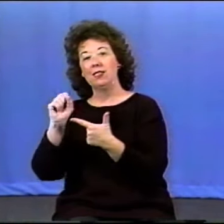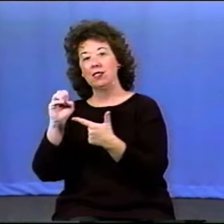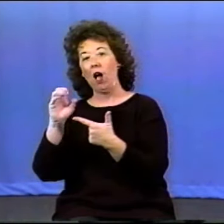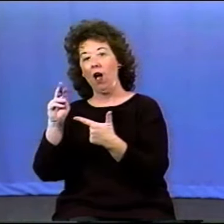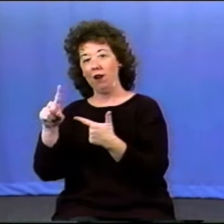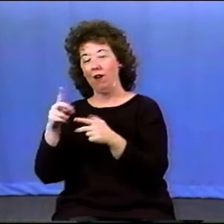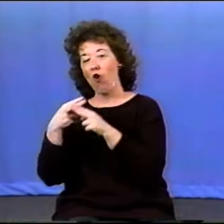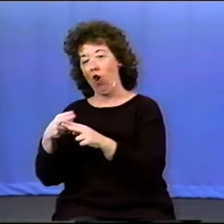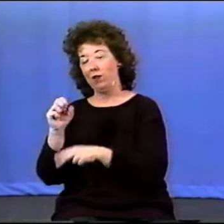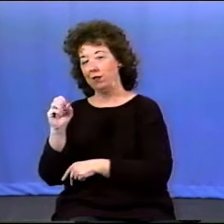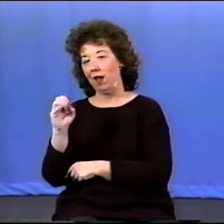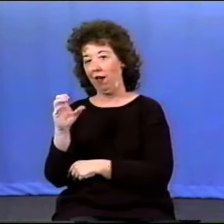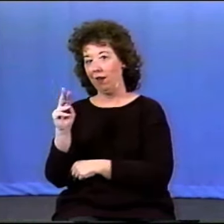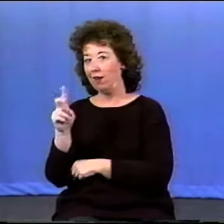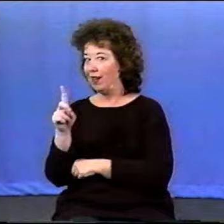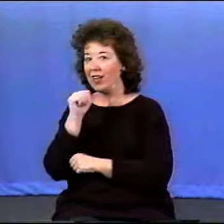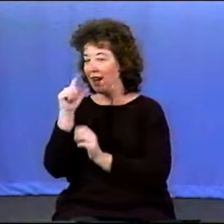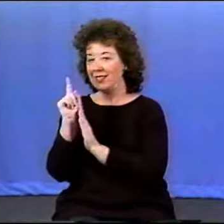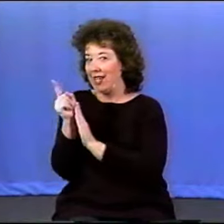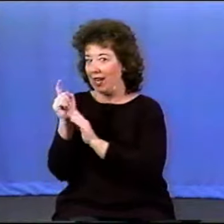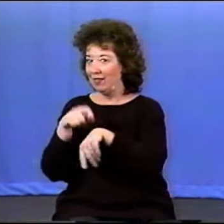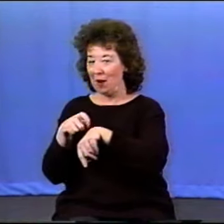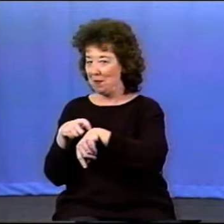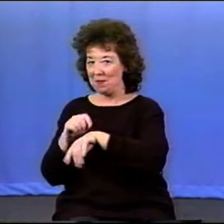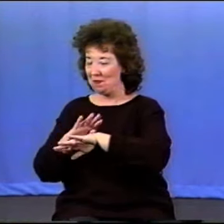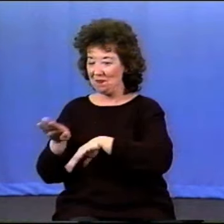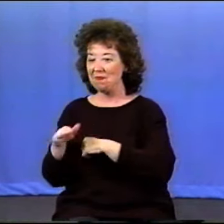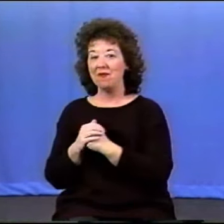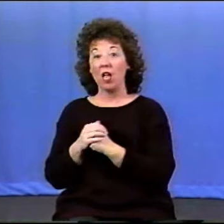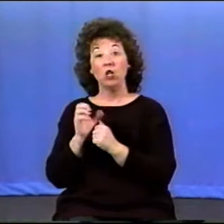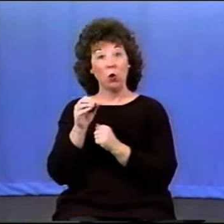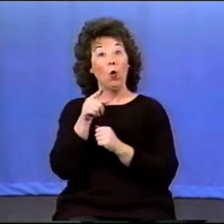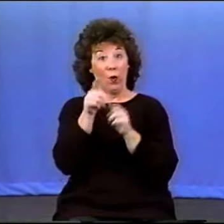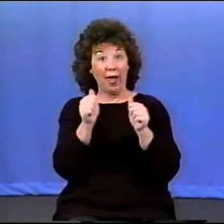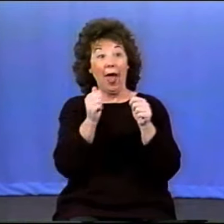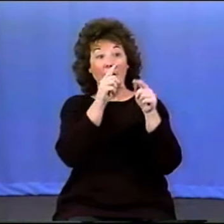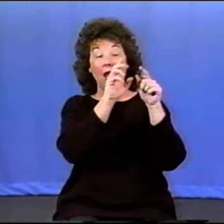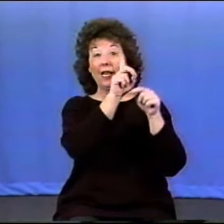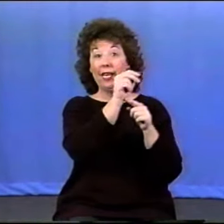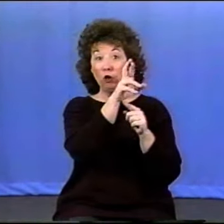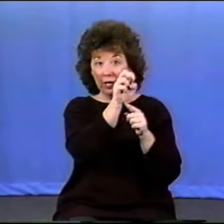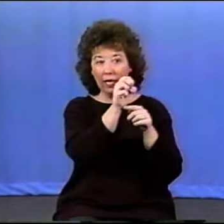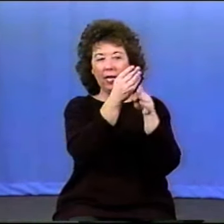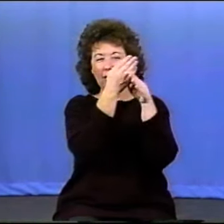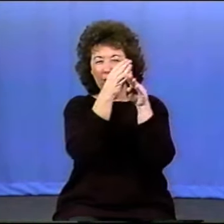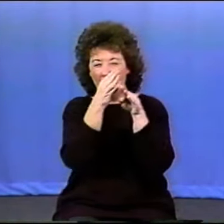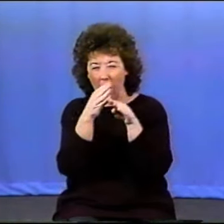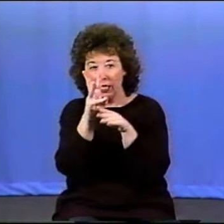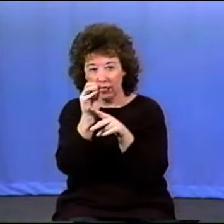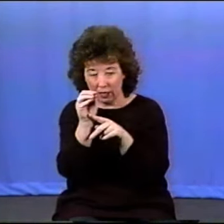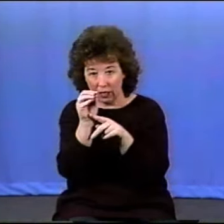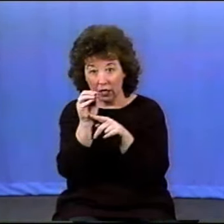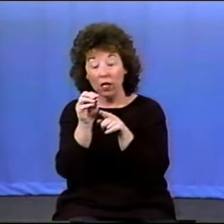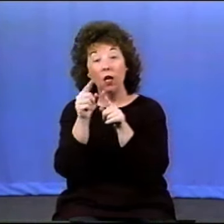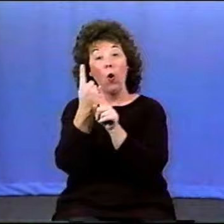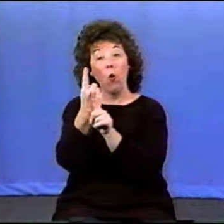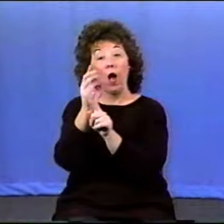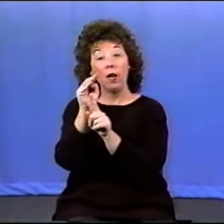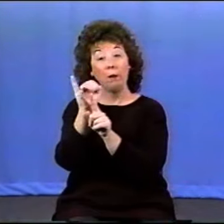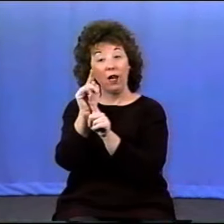and seconds, we can define an area extremely precisely, any place on the Earth's surface. I